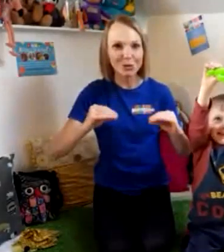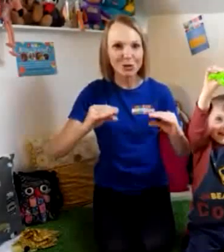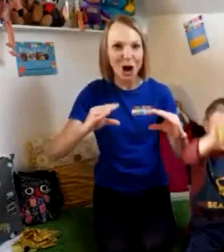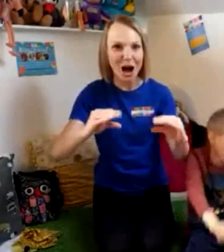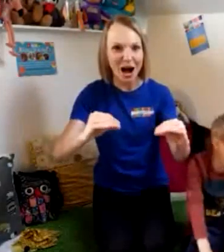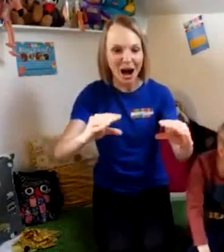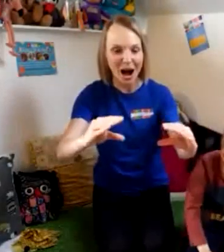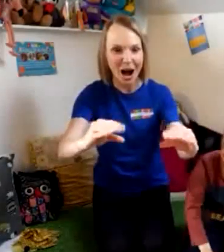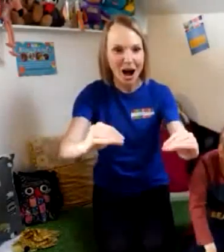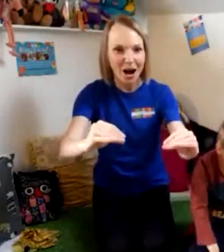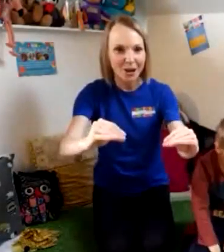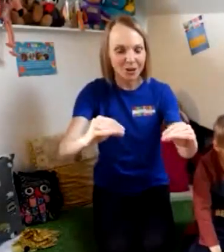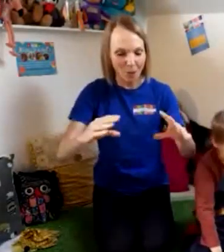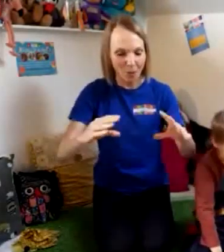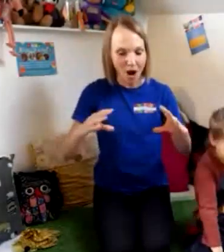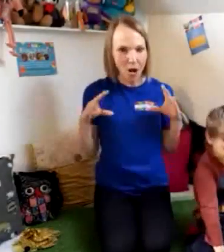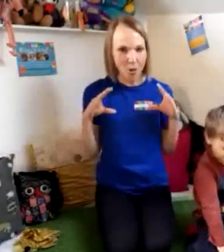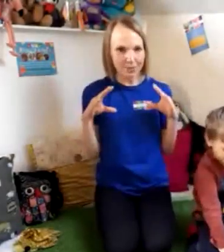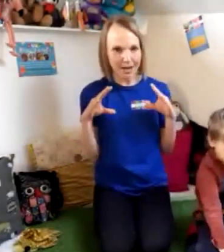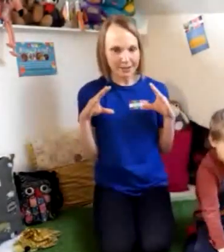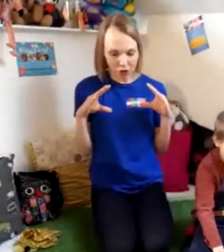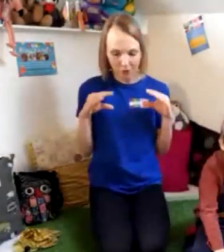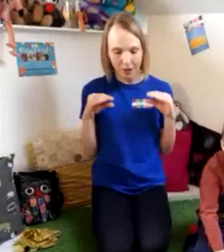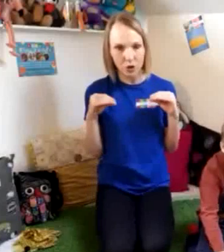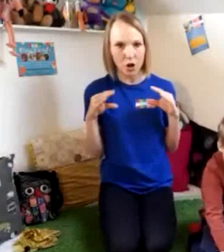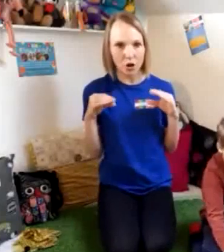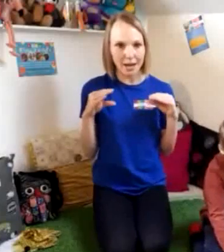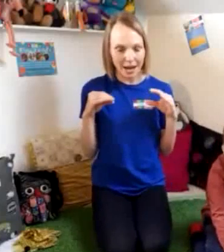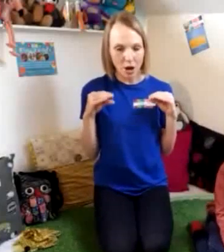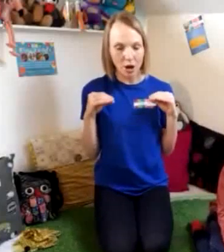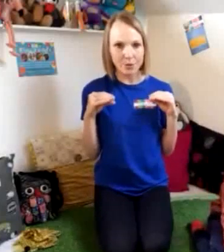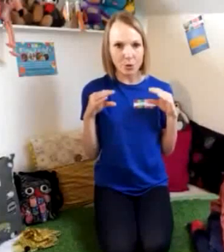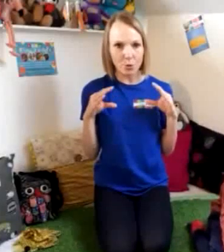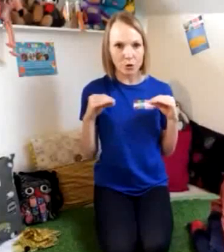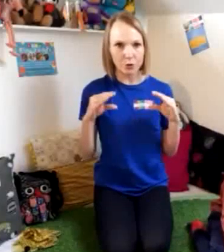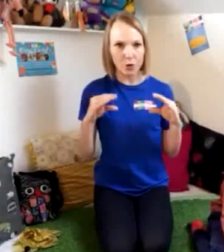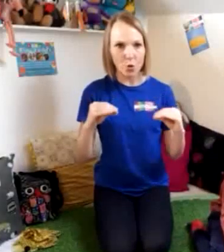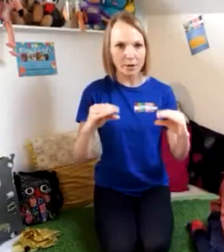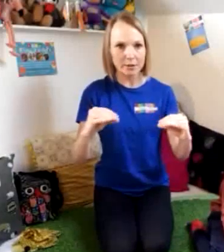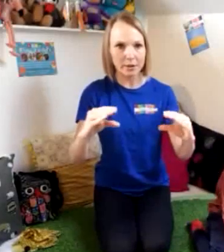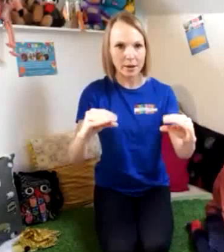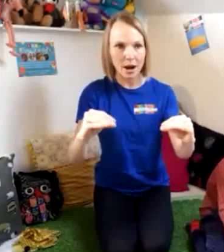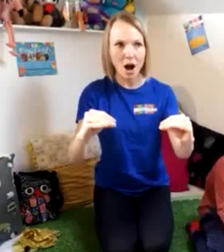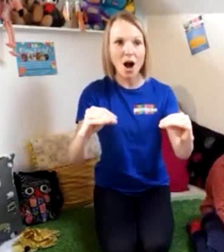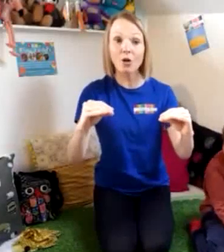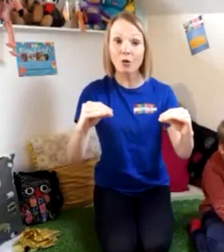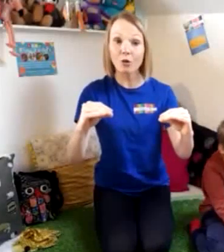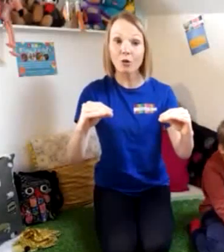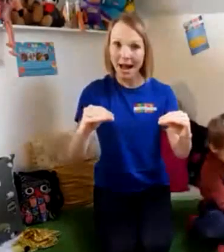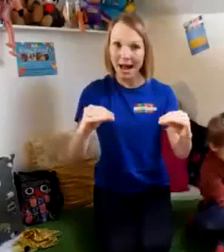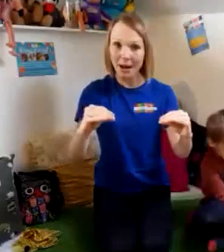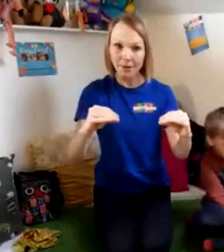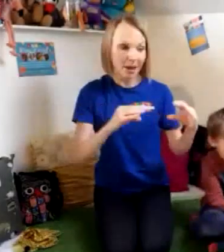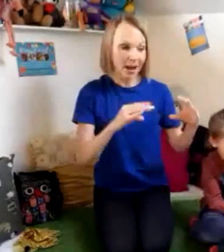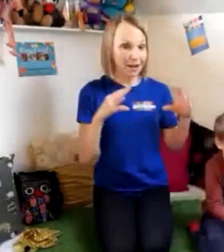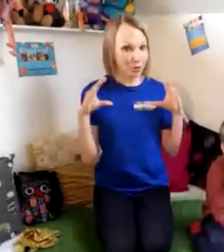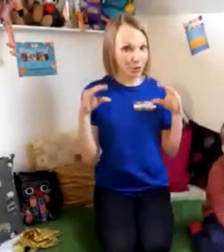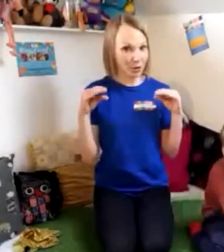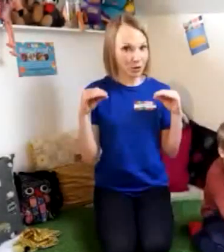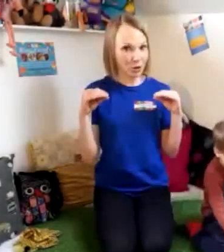lobster. So our lobster has his two little claws and our lobster walks forwards. Our crab has two little claws, but